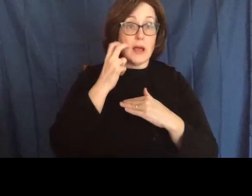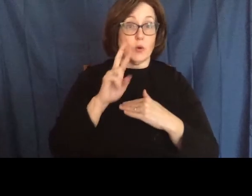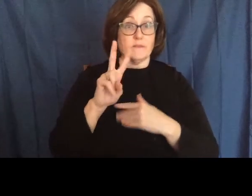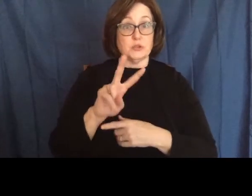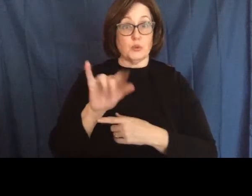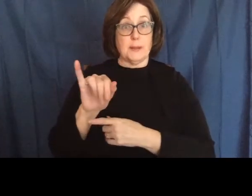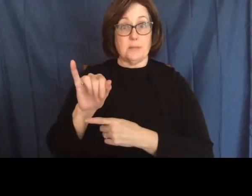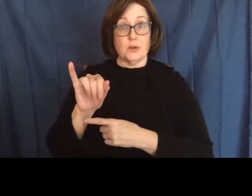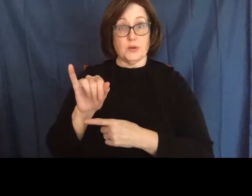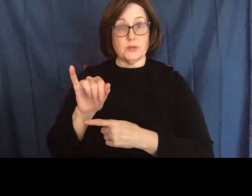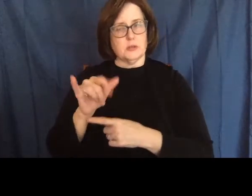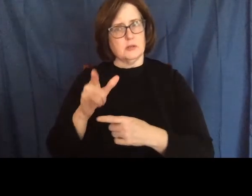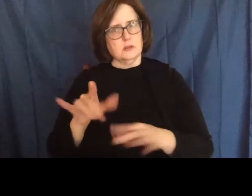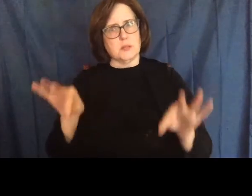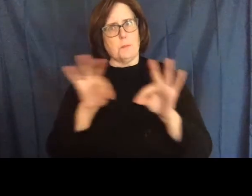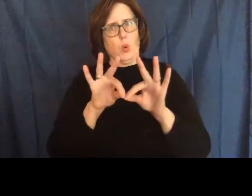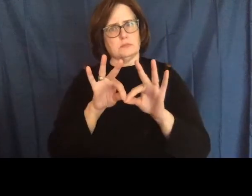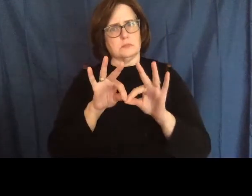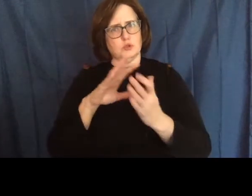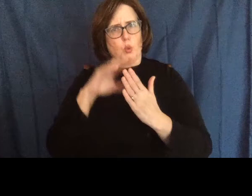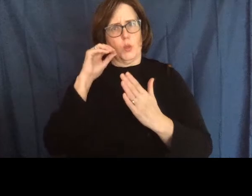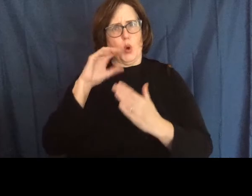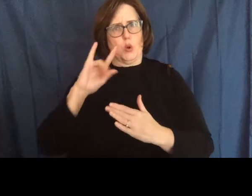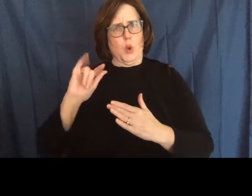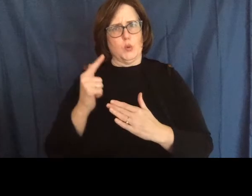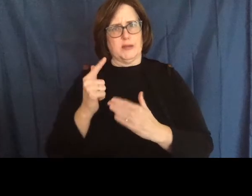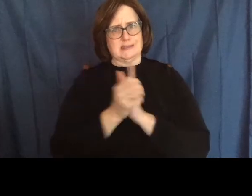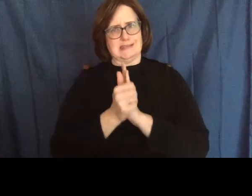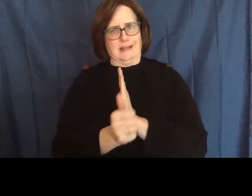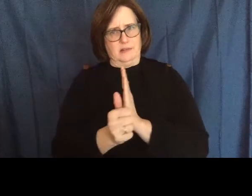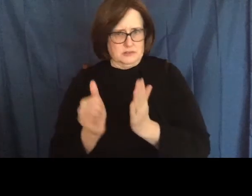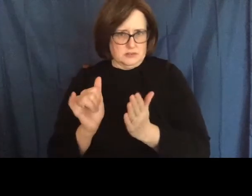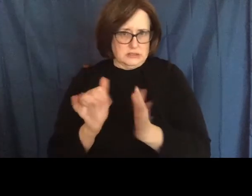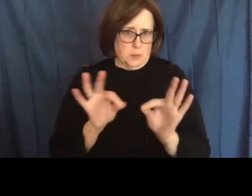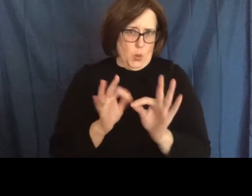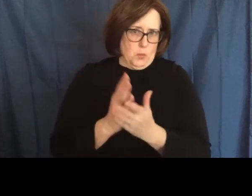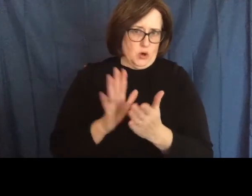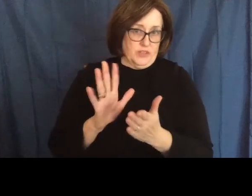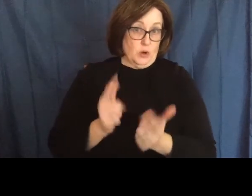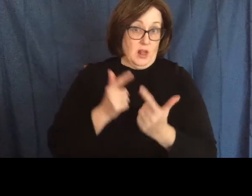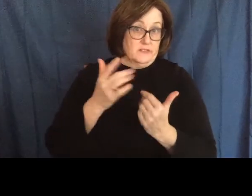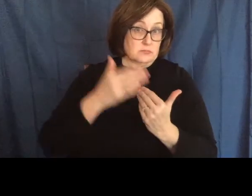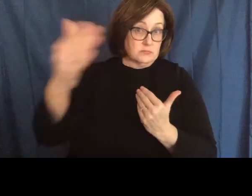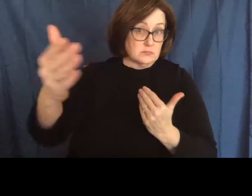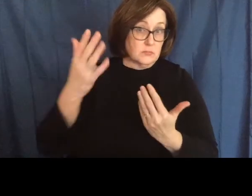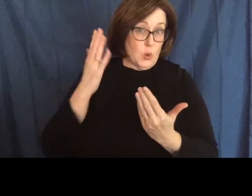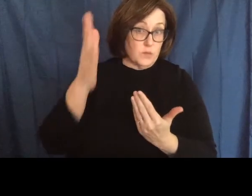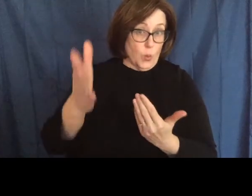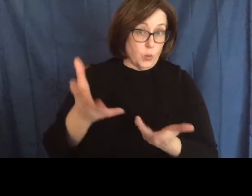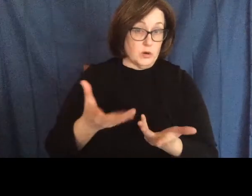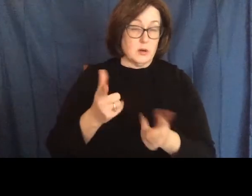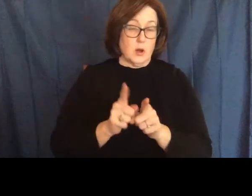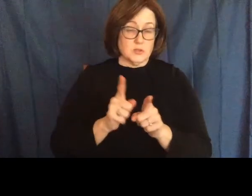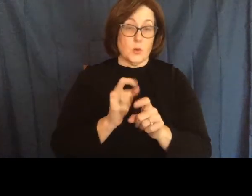it's important that they learn coding skills. It's going to be a part of their life moving forward. It also opens them to careers